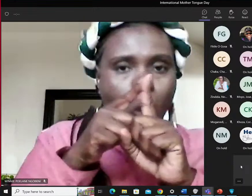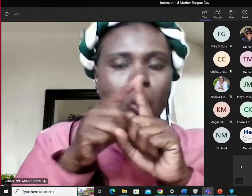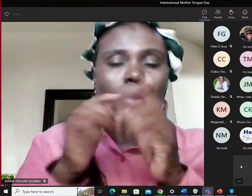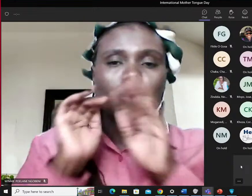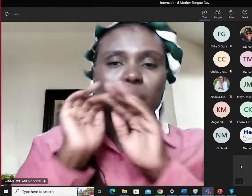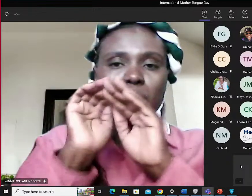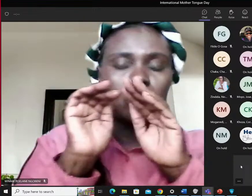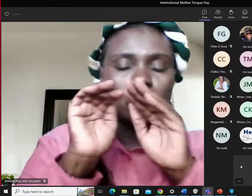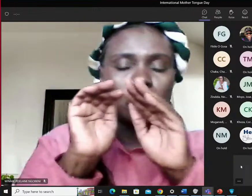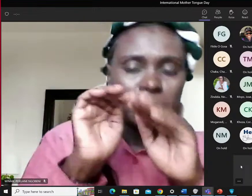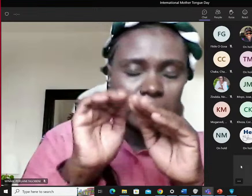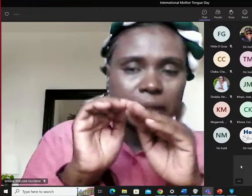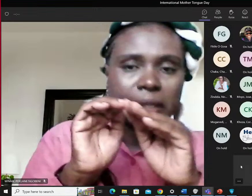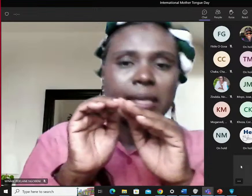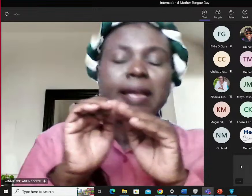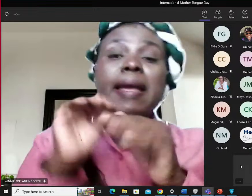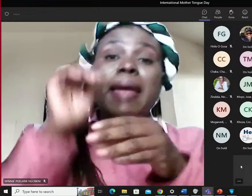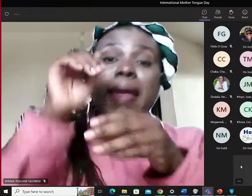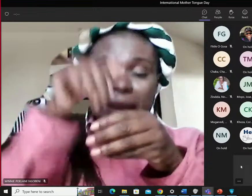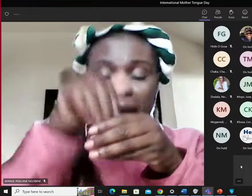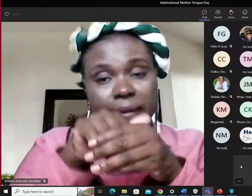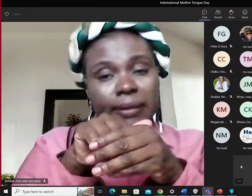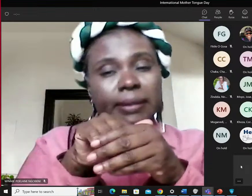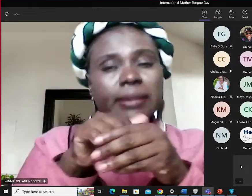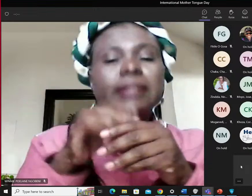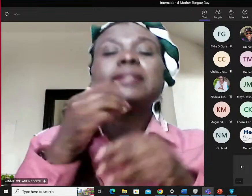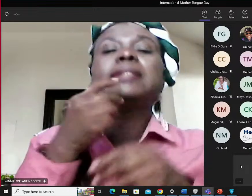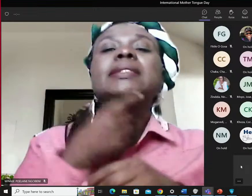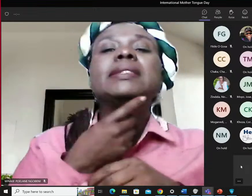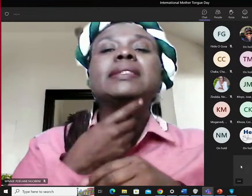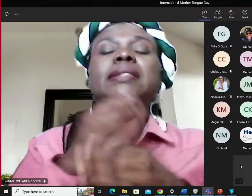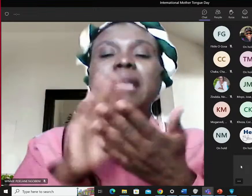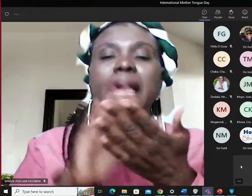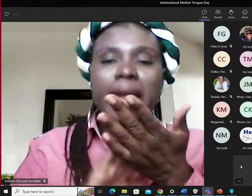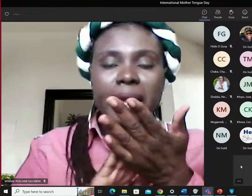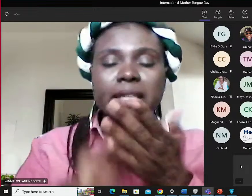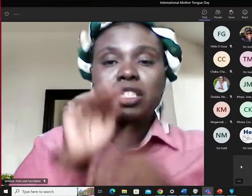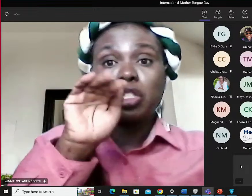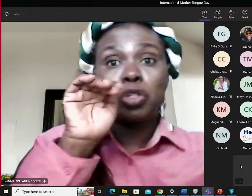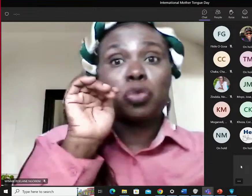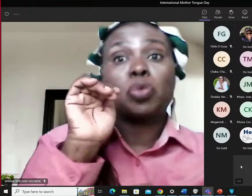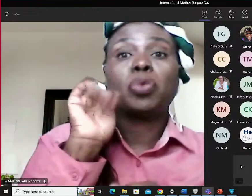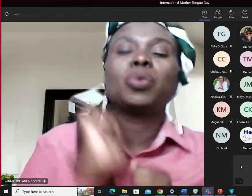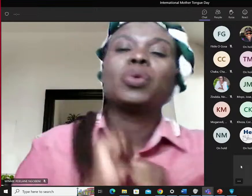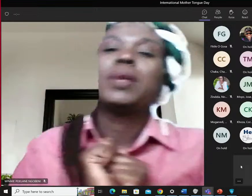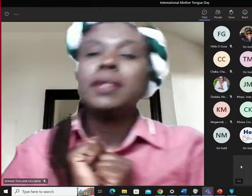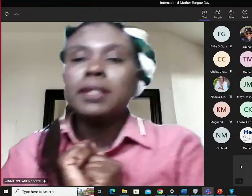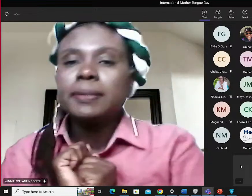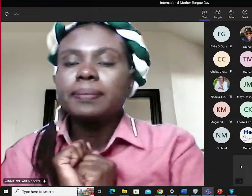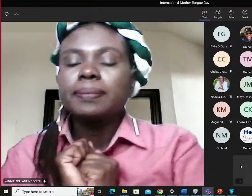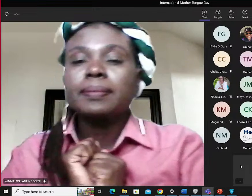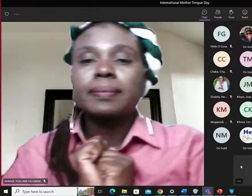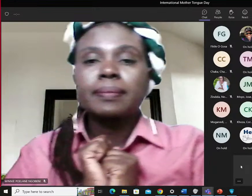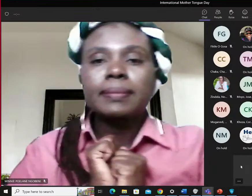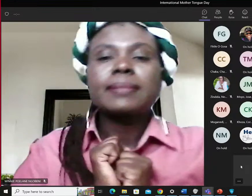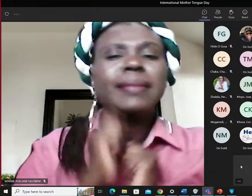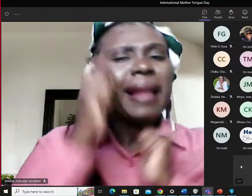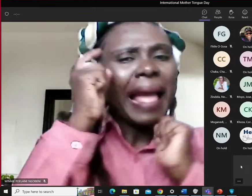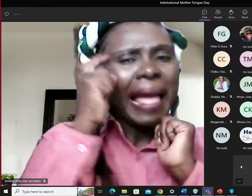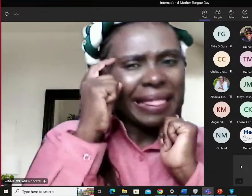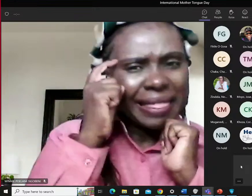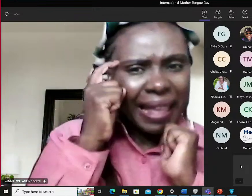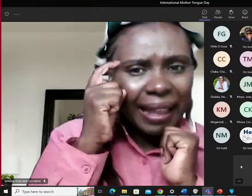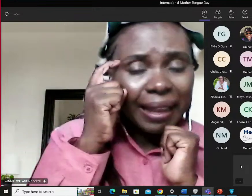sociology in English and isiZulu. So I think